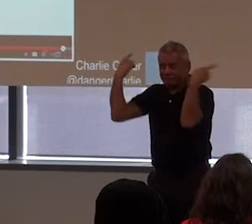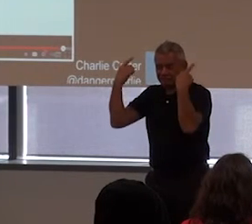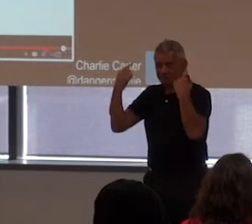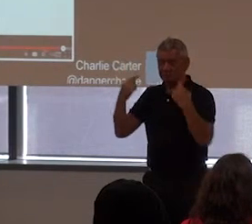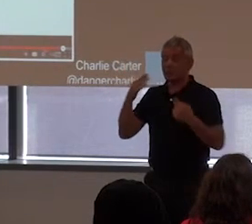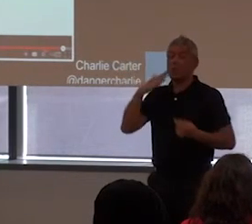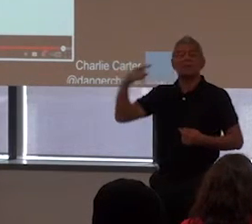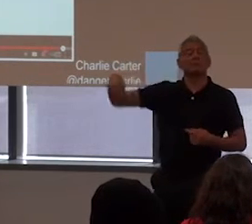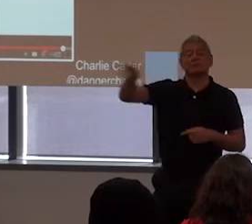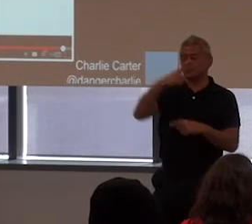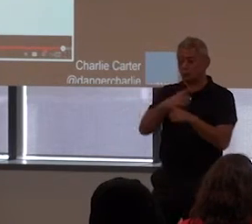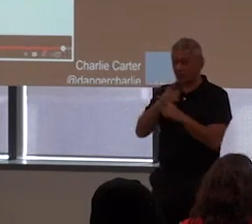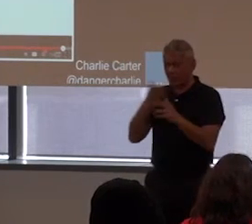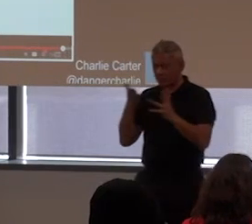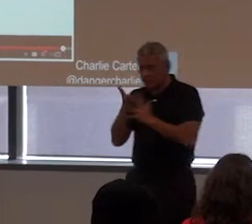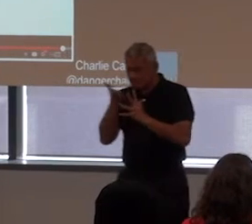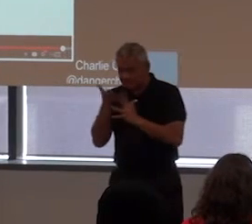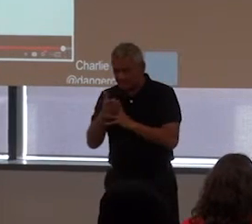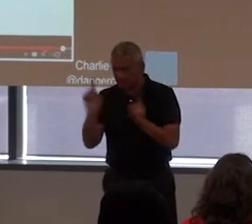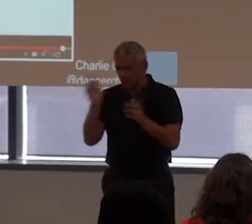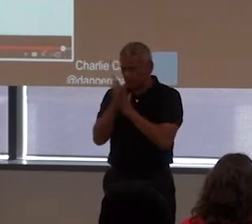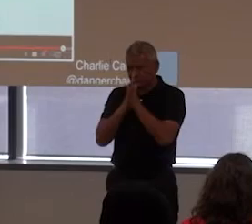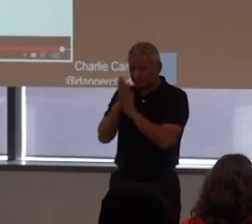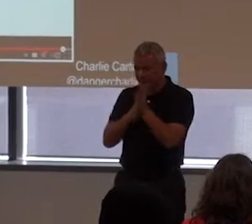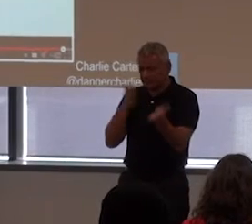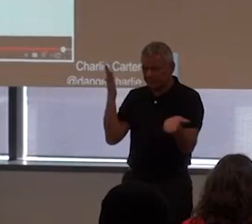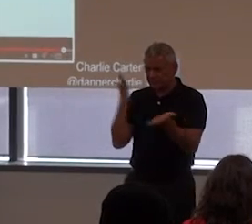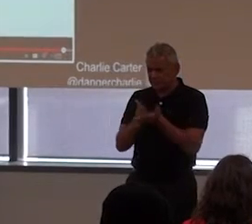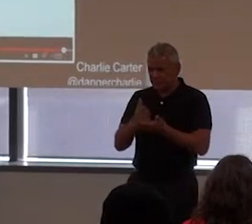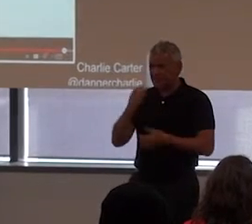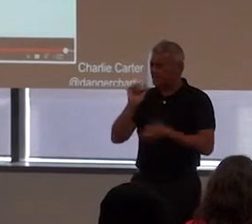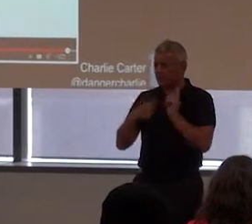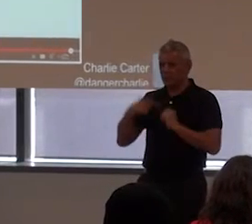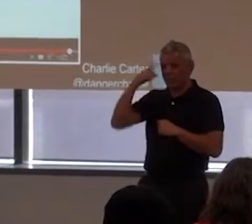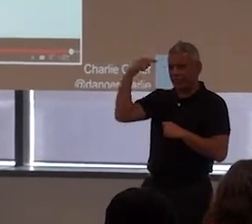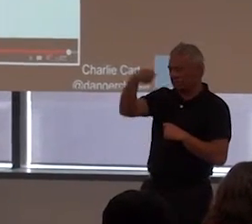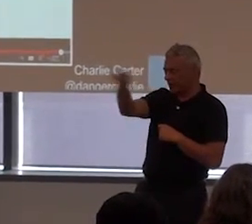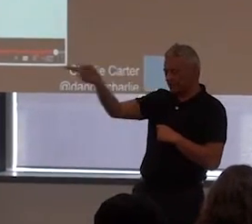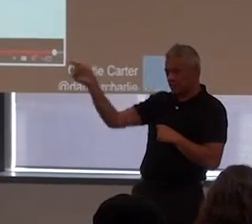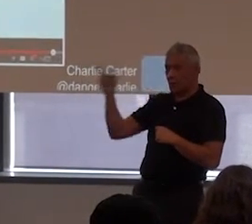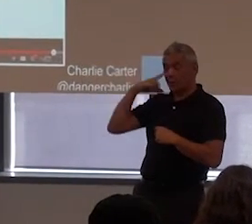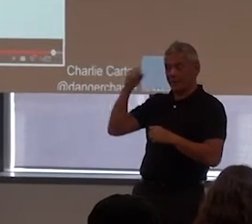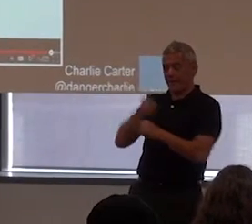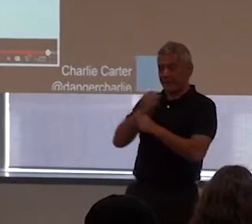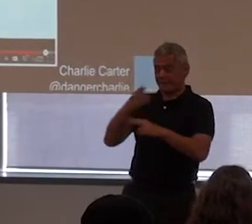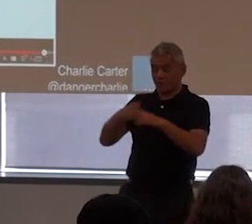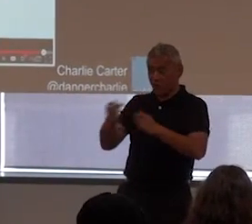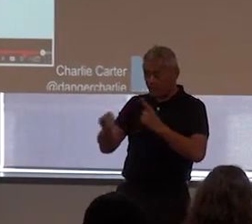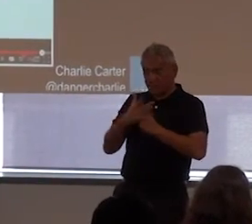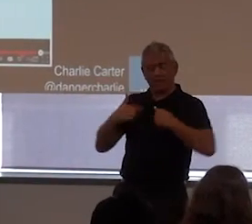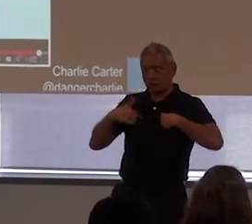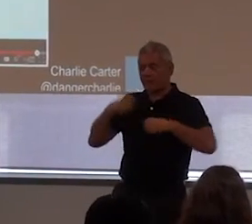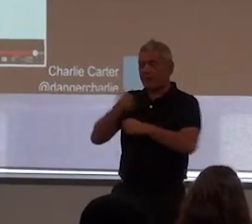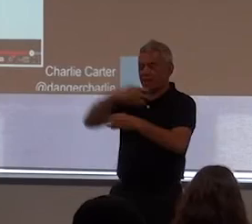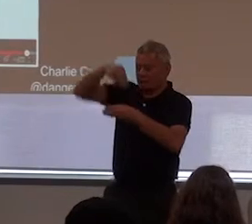accessibility, we talk about meeting the needs of the end user. You know, we don't make websites for ourselves, we make them for our clients. And who are our